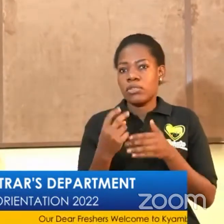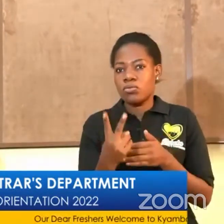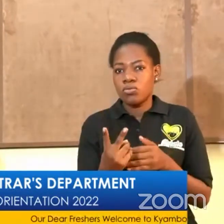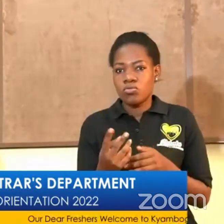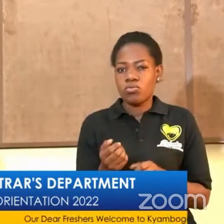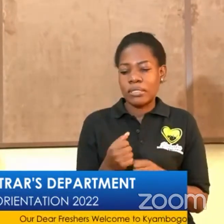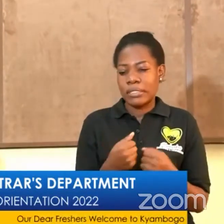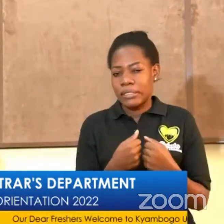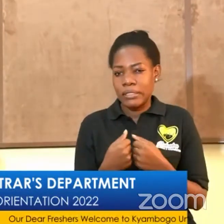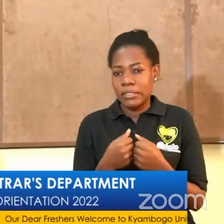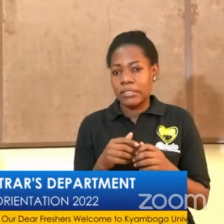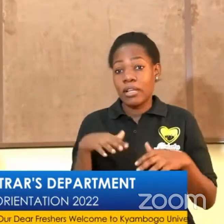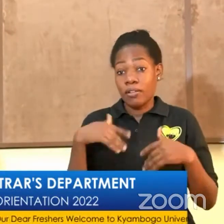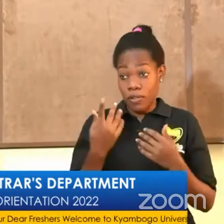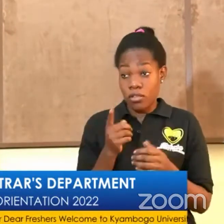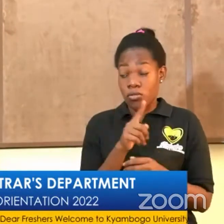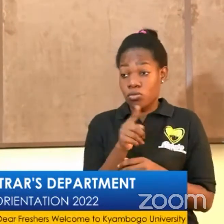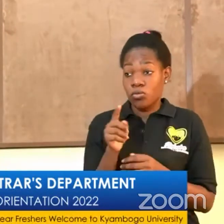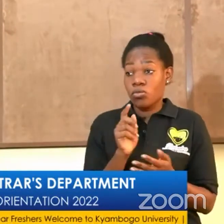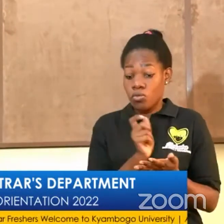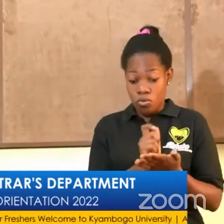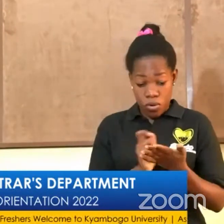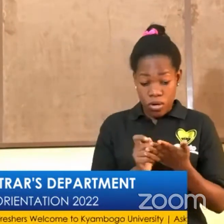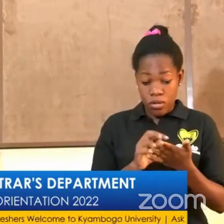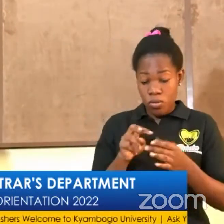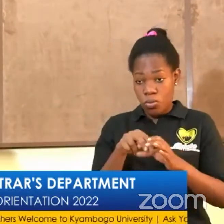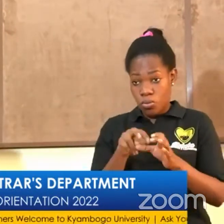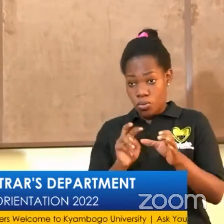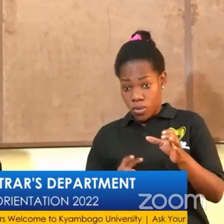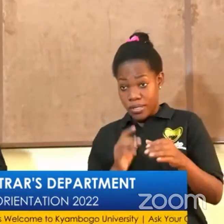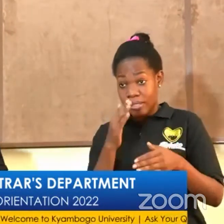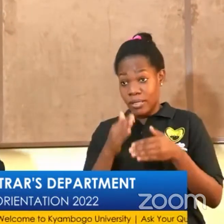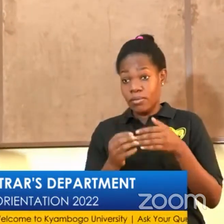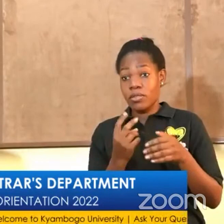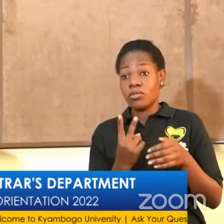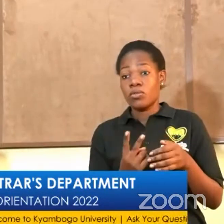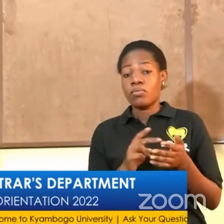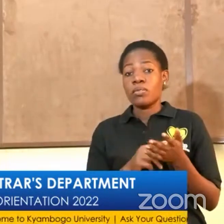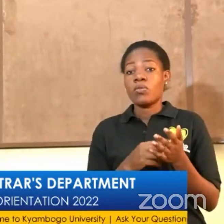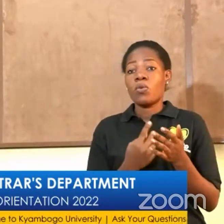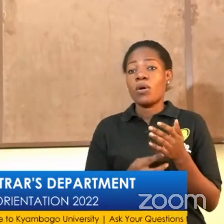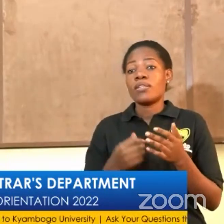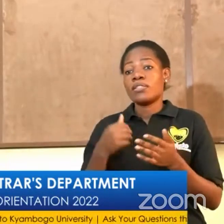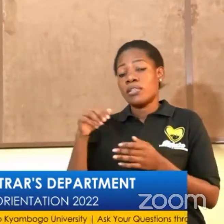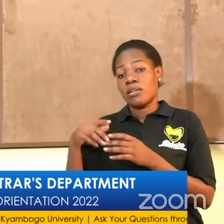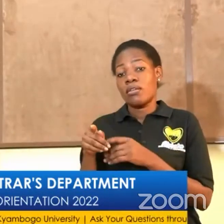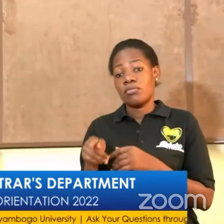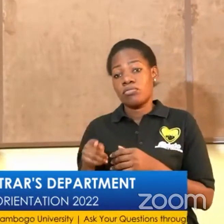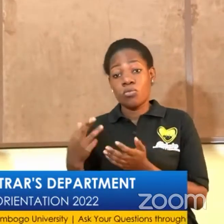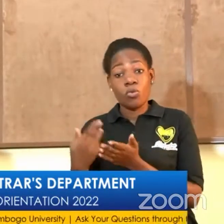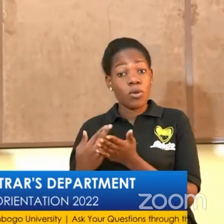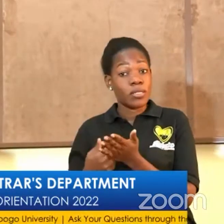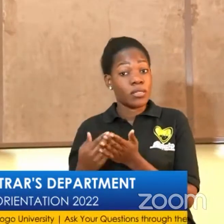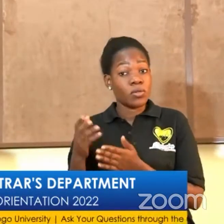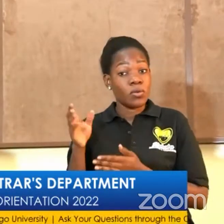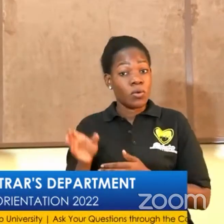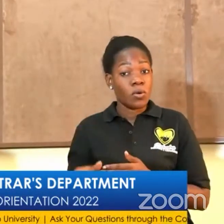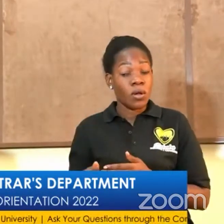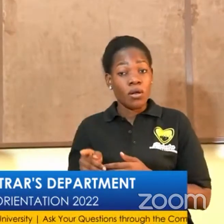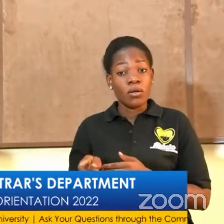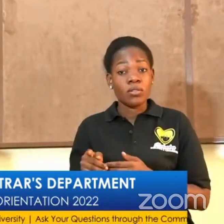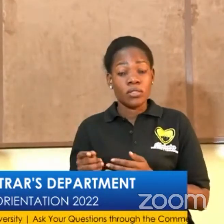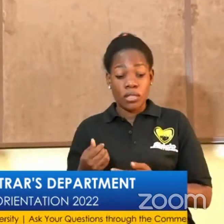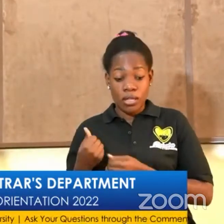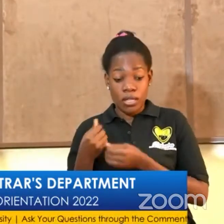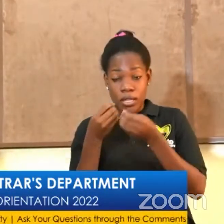to withdraw in semester 2, then the registrar gives you a letter permitting you to withdraw